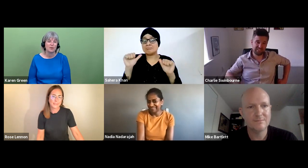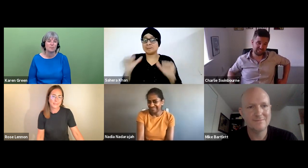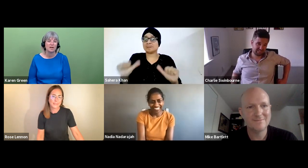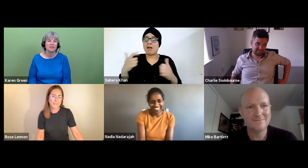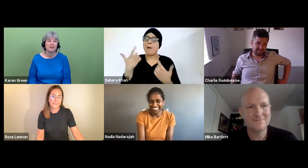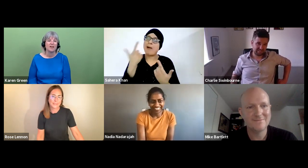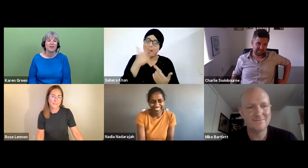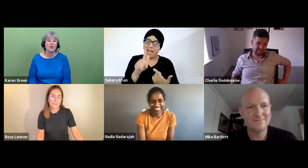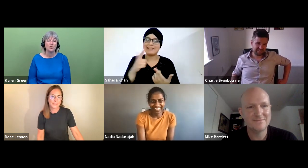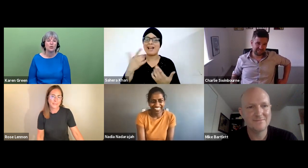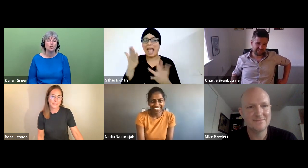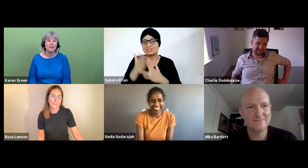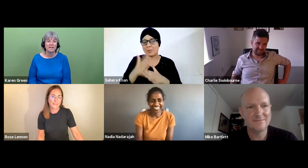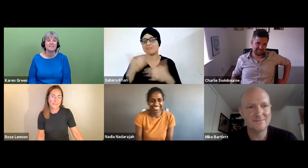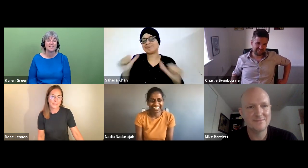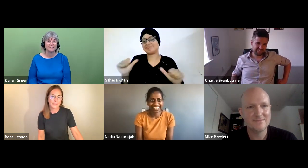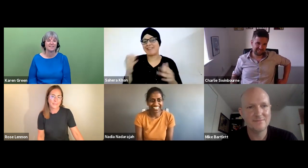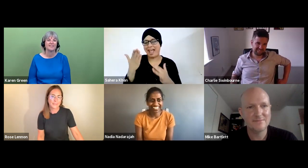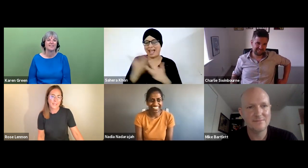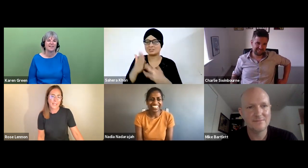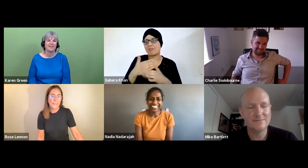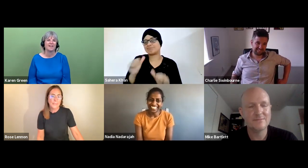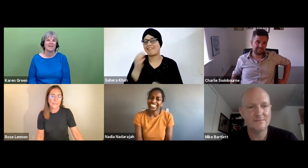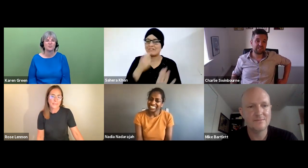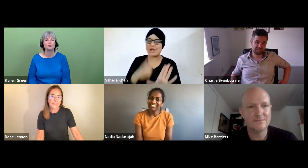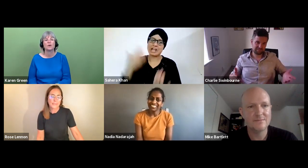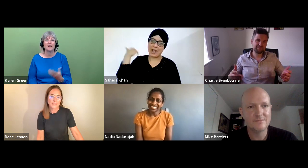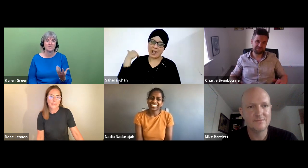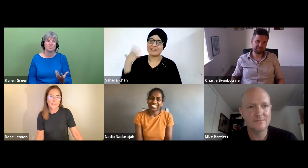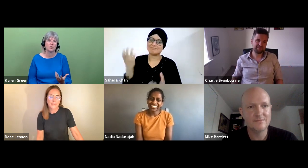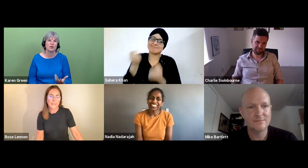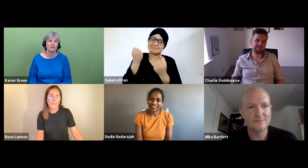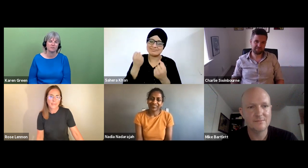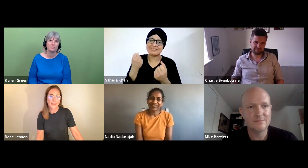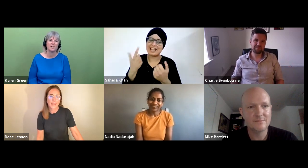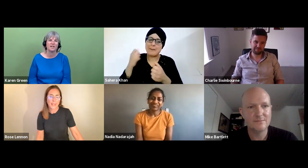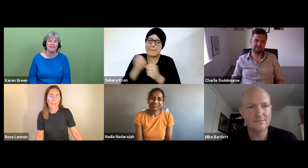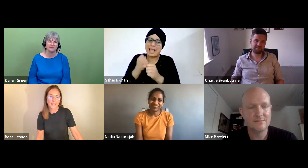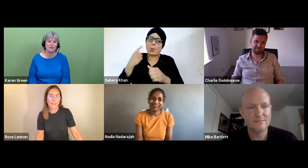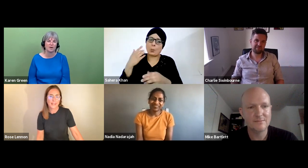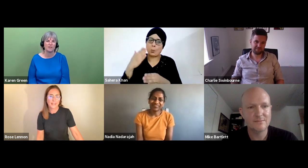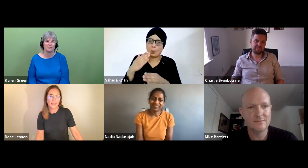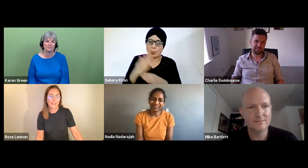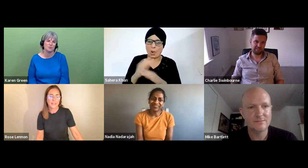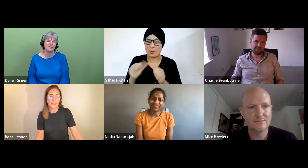but you get it done. And also access to work, finally, from a few years